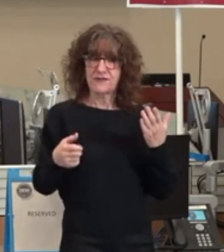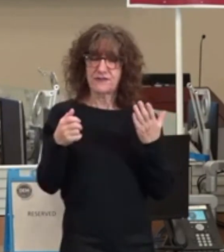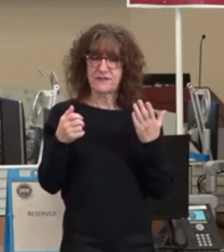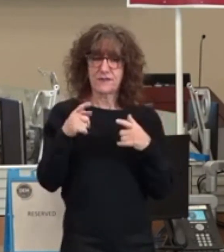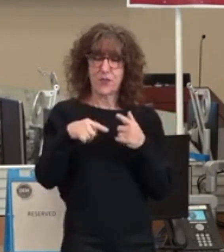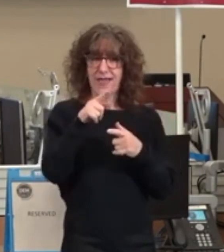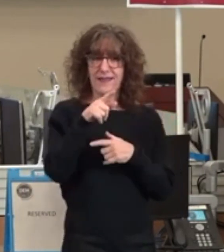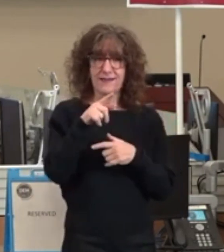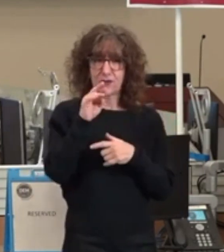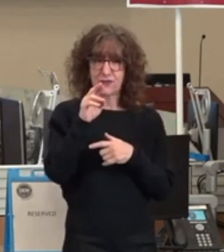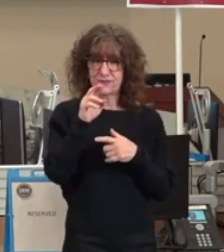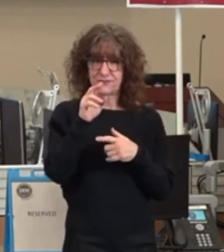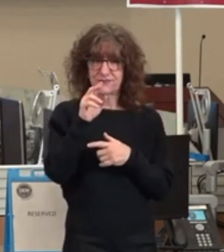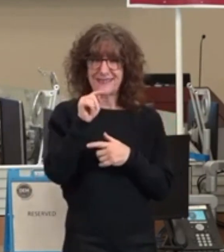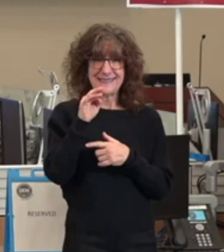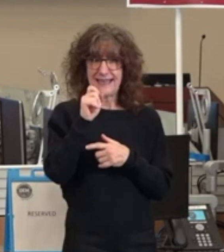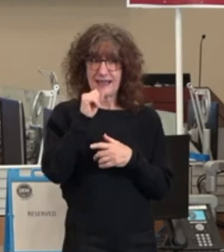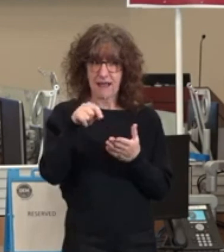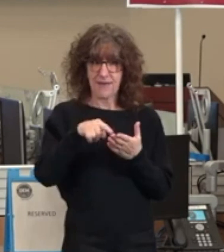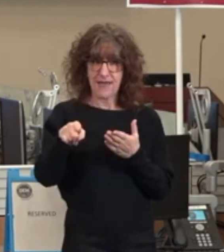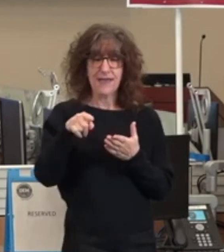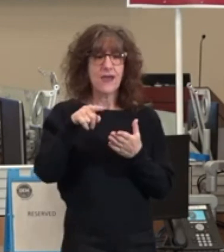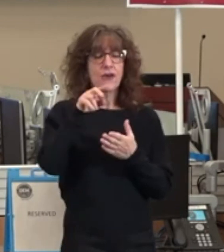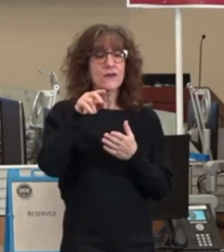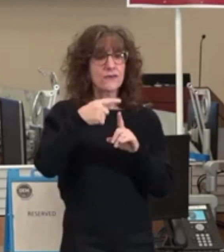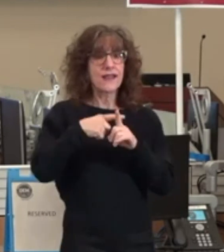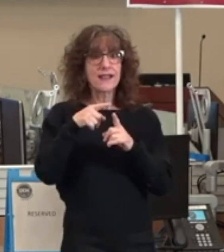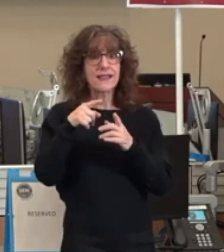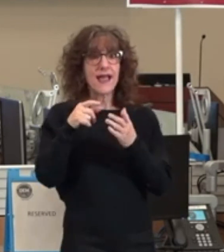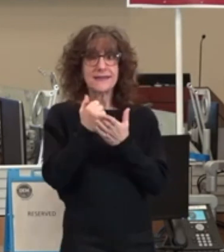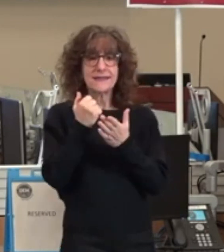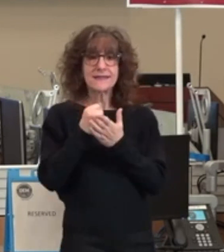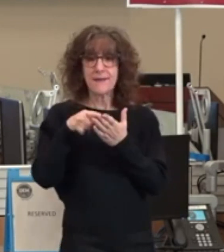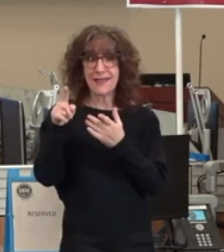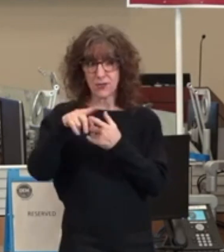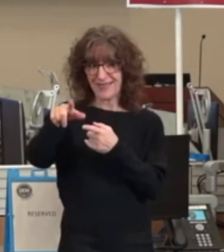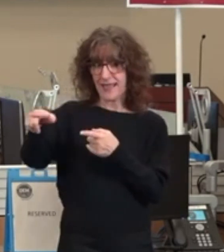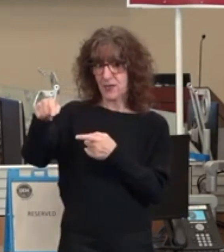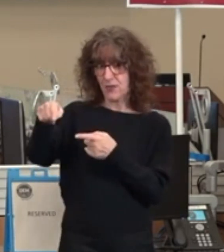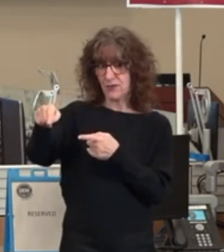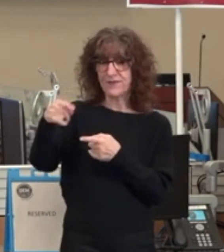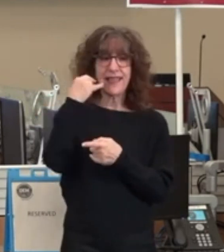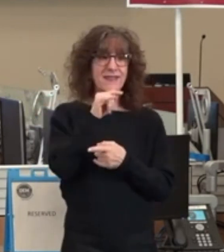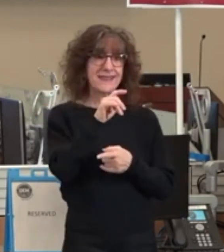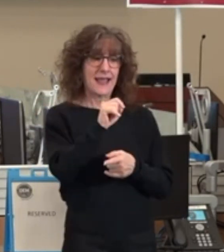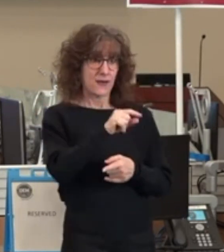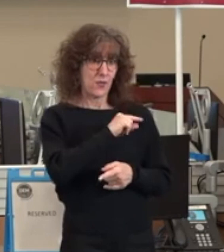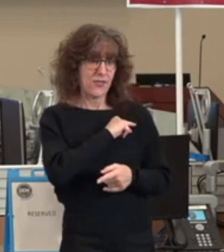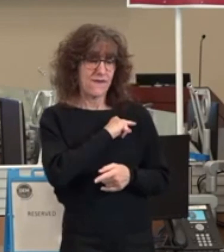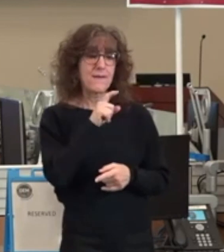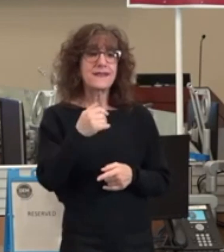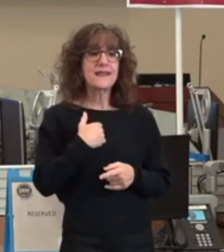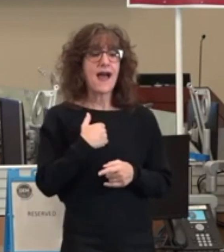default. The rental assistance will be paid directly to the landlord on behalf of the tenant. Now, for a tenant to be eligible, they must have a